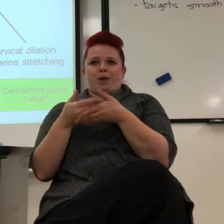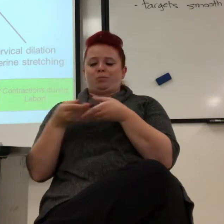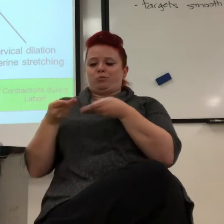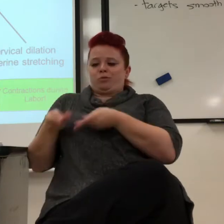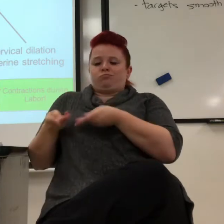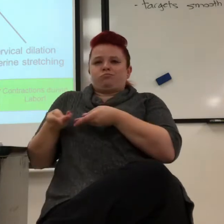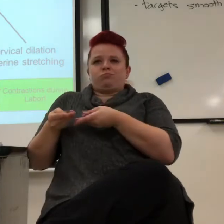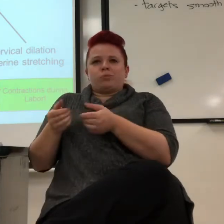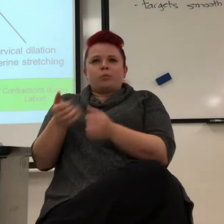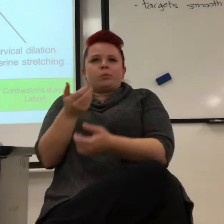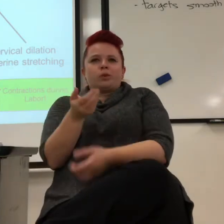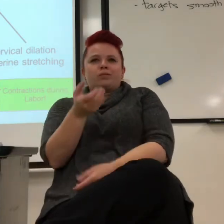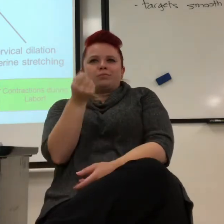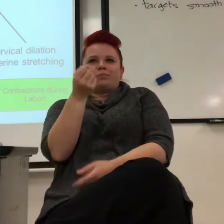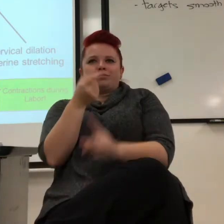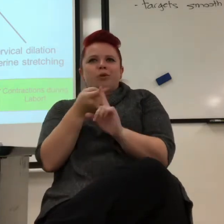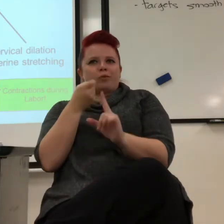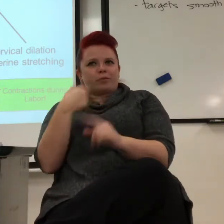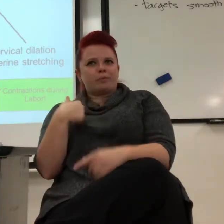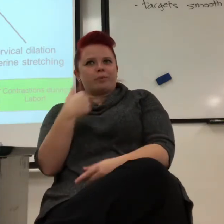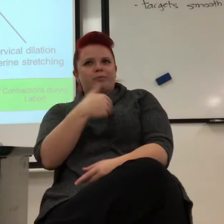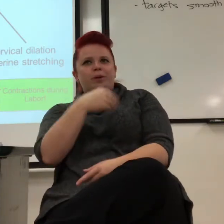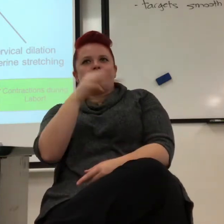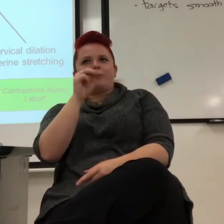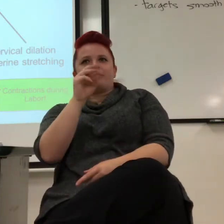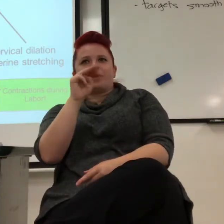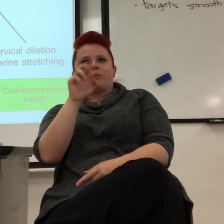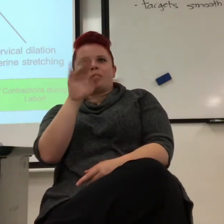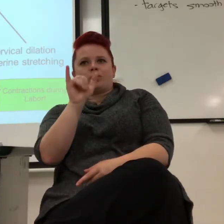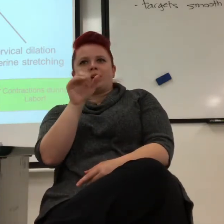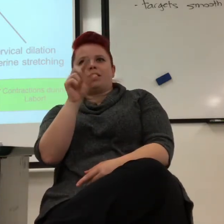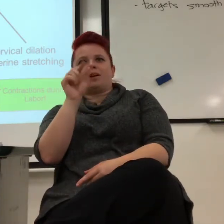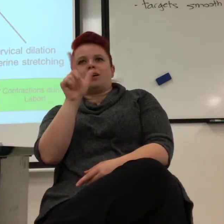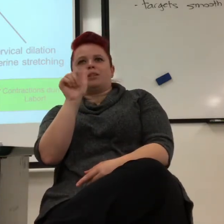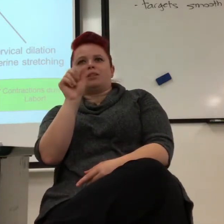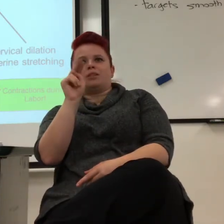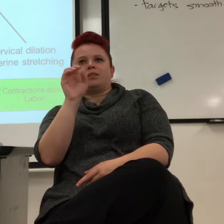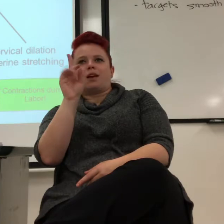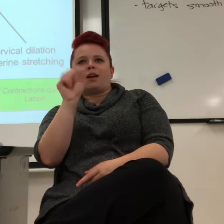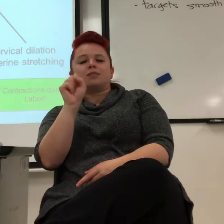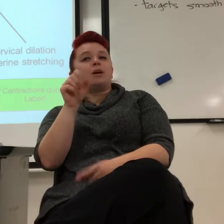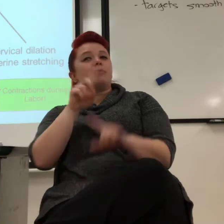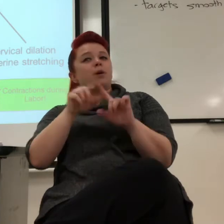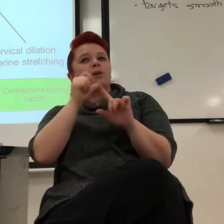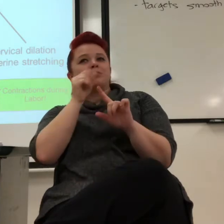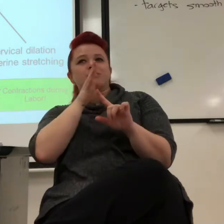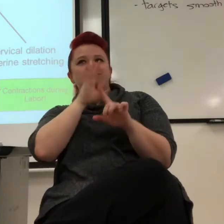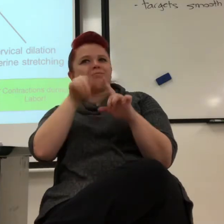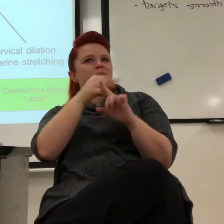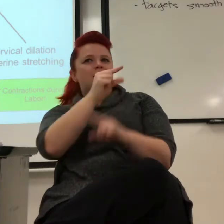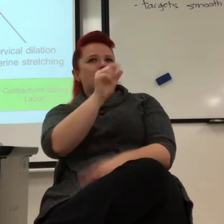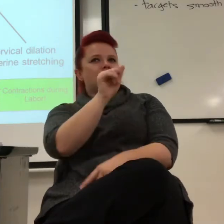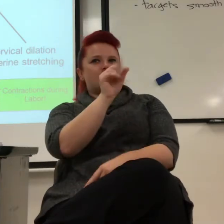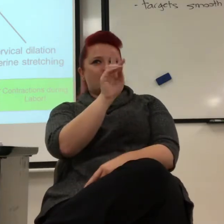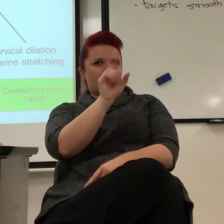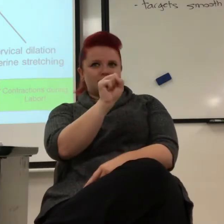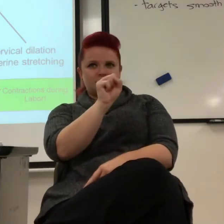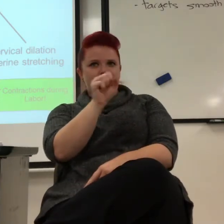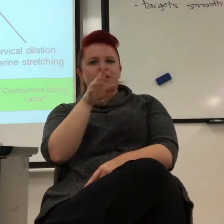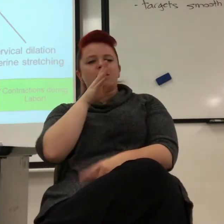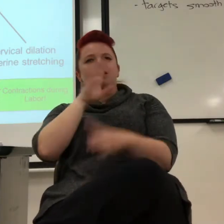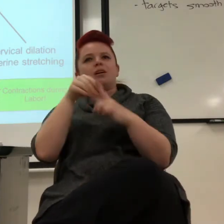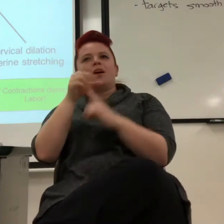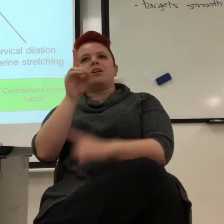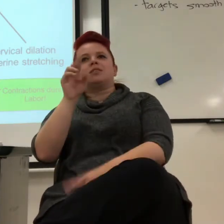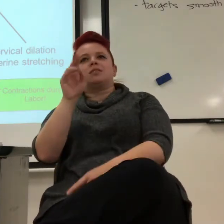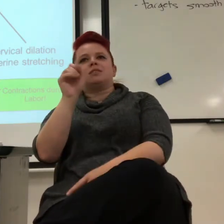the mammary glands. But I'm not talking about the glands that produce milk in the breast. I'm talking about the ducts. Okay, the milk is already there, and you